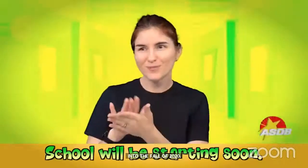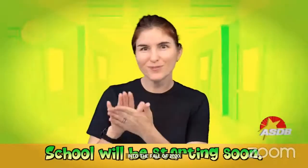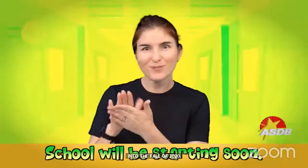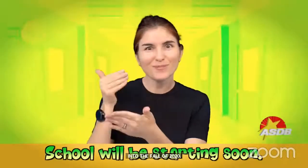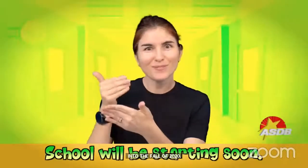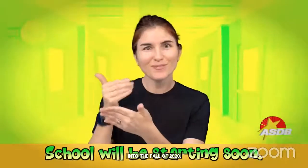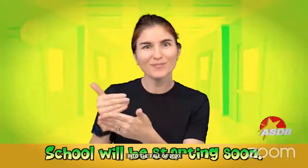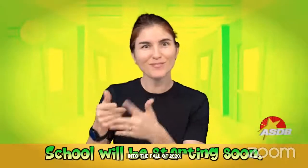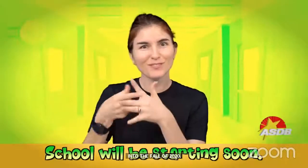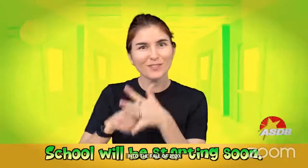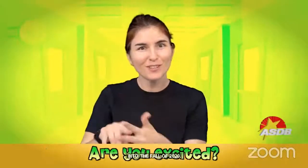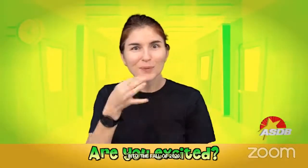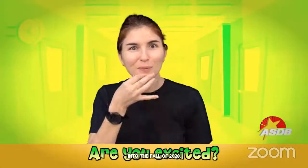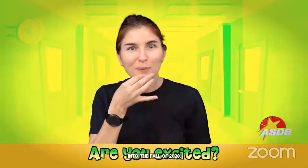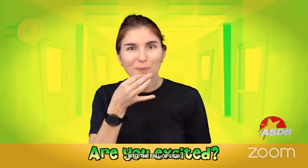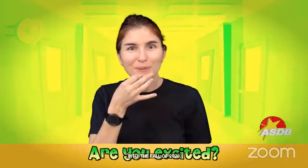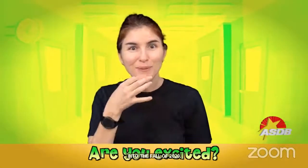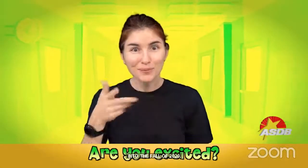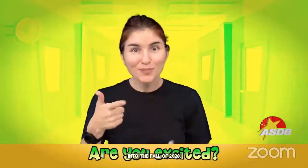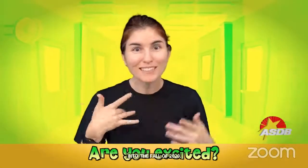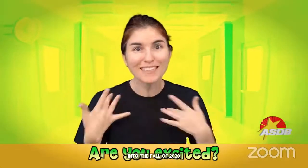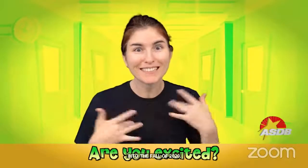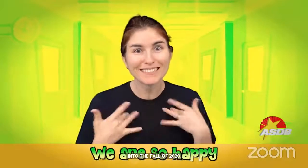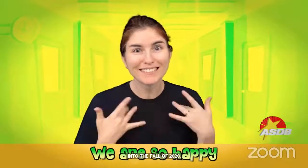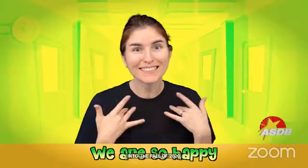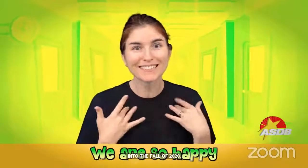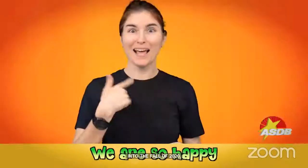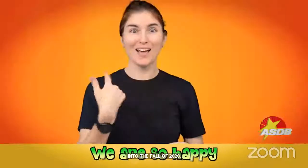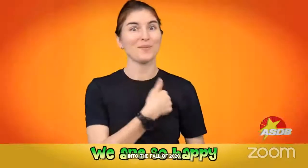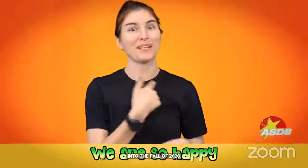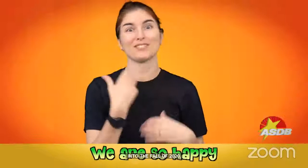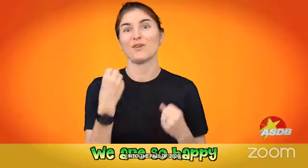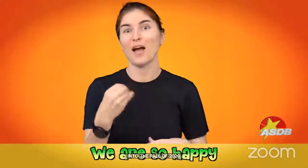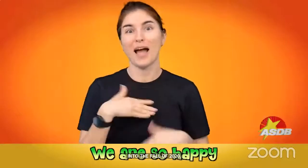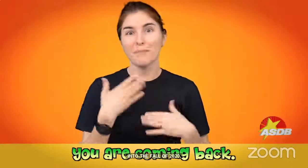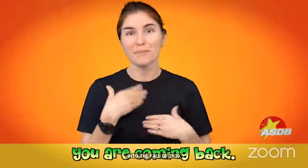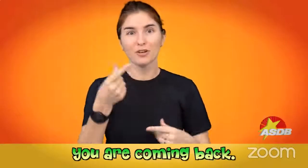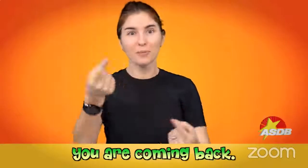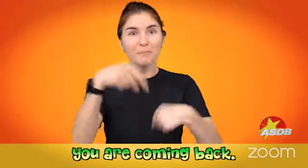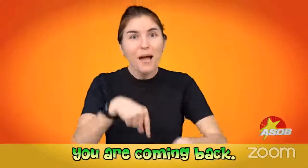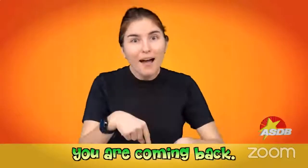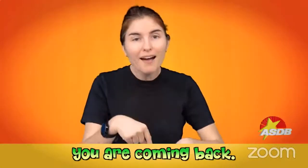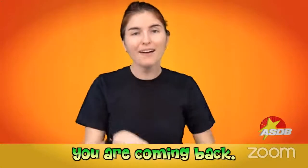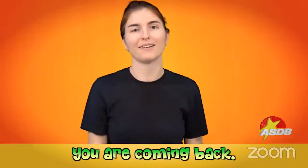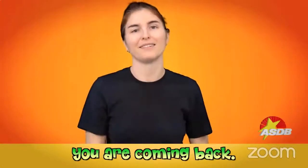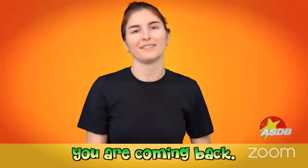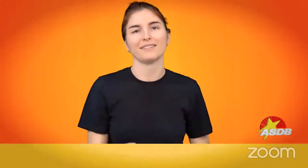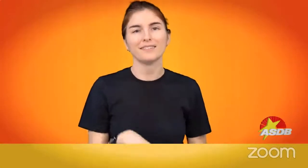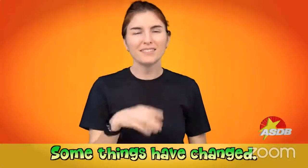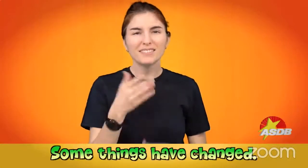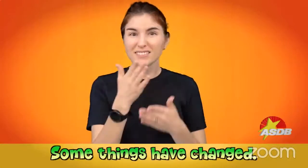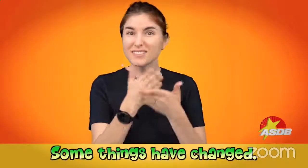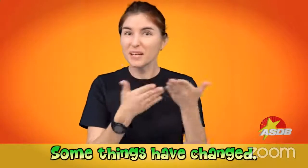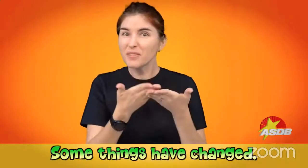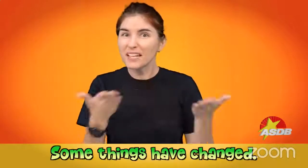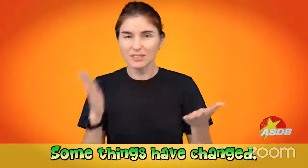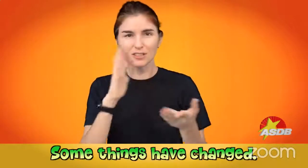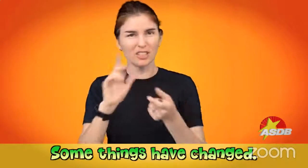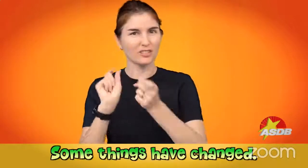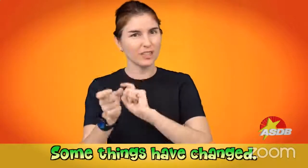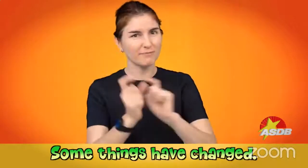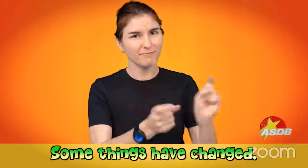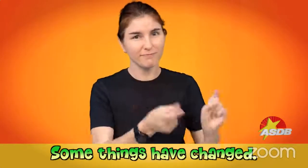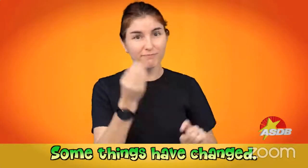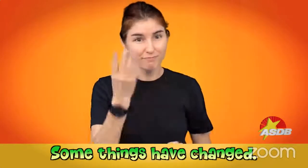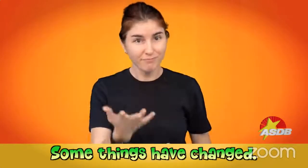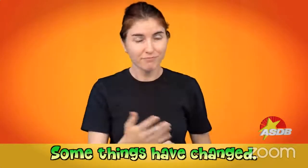School will be starting soon. Are you excited? We're so happy you're coming back. Some things